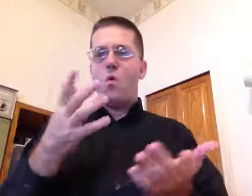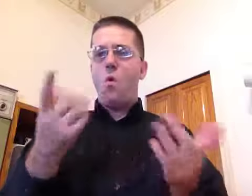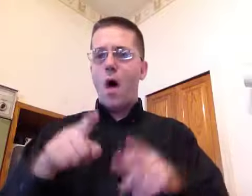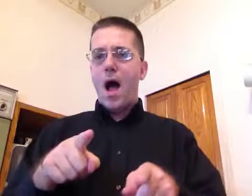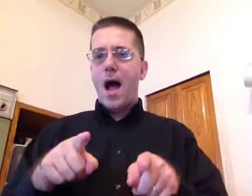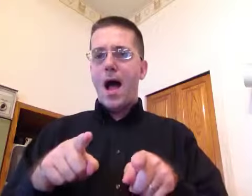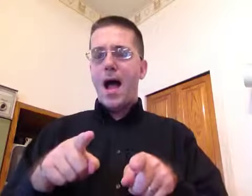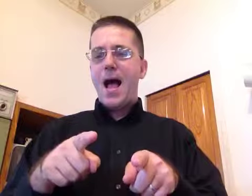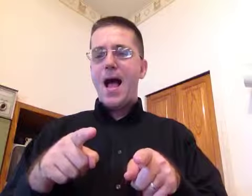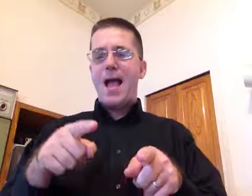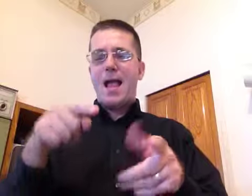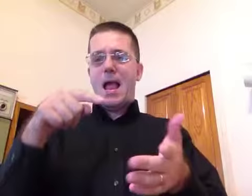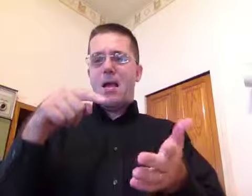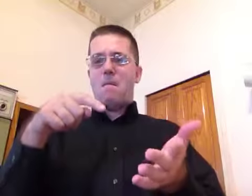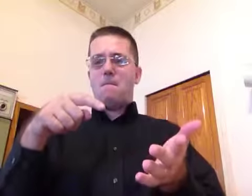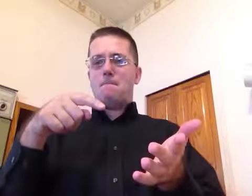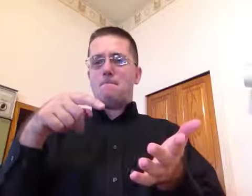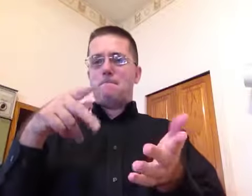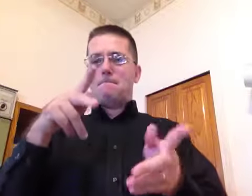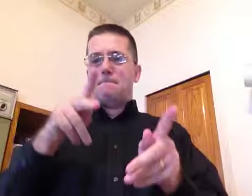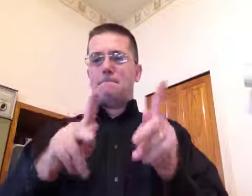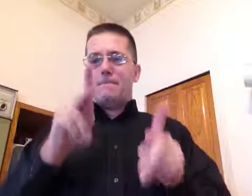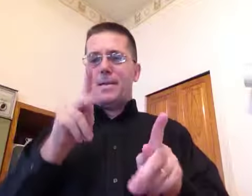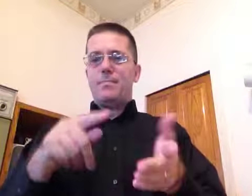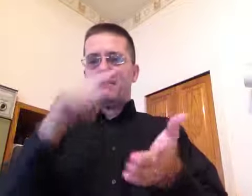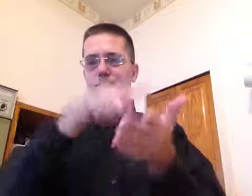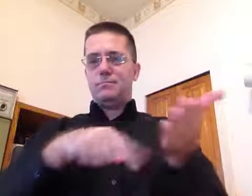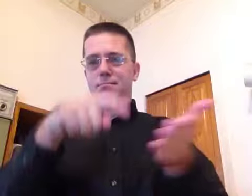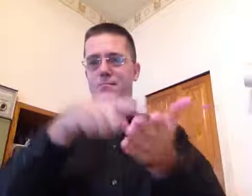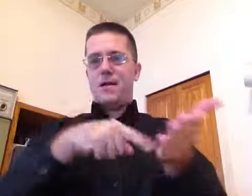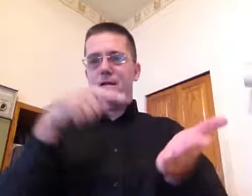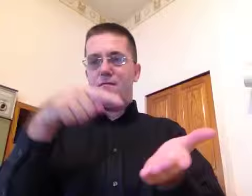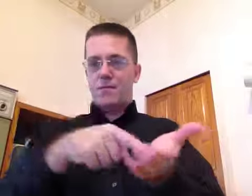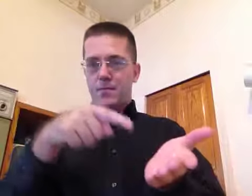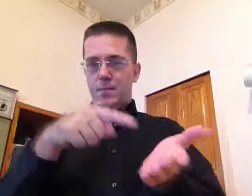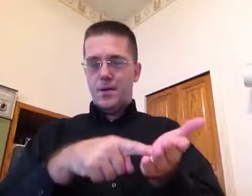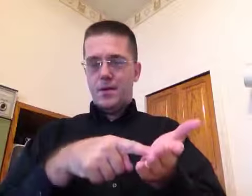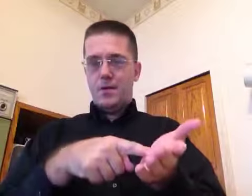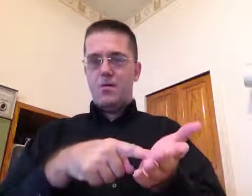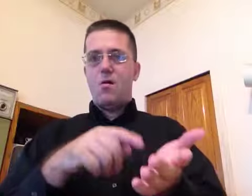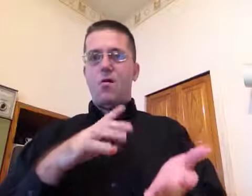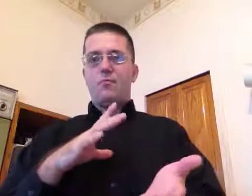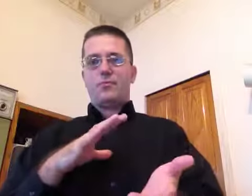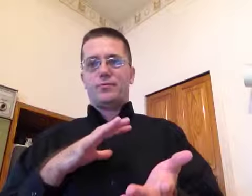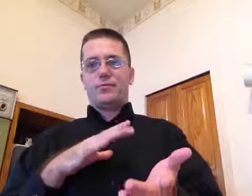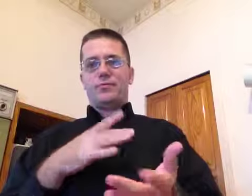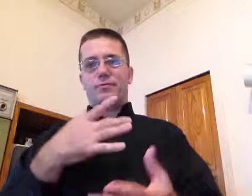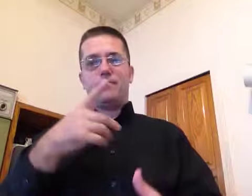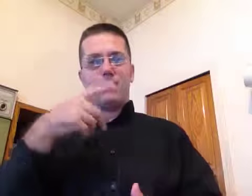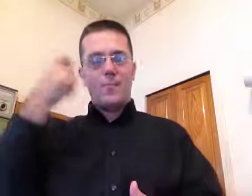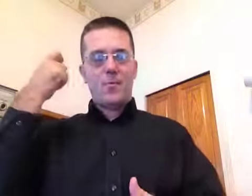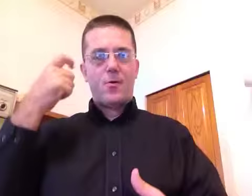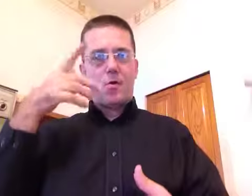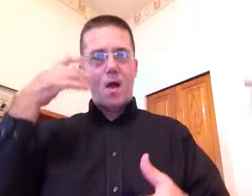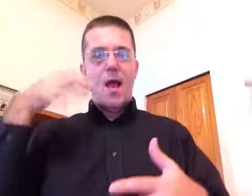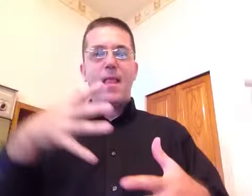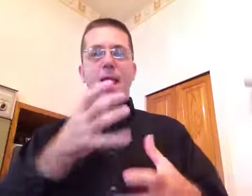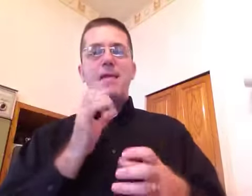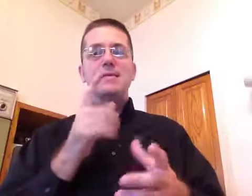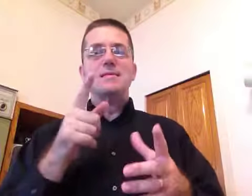the BMW as the status symbol of choice. I'm Dave Ramsey, your host. This is Your Money, America. It's